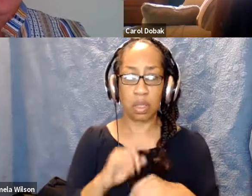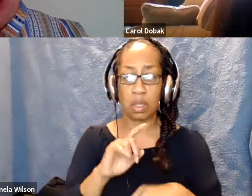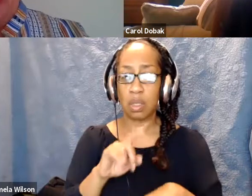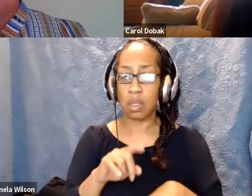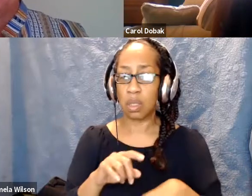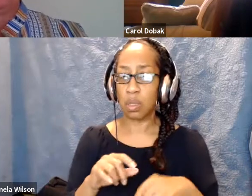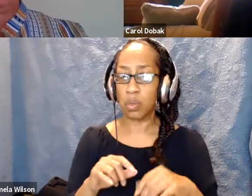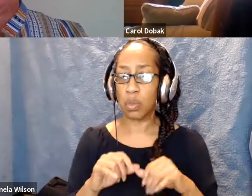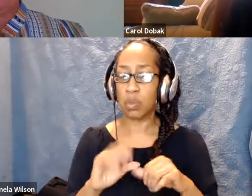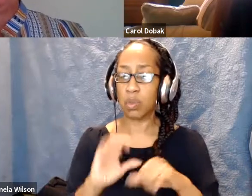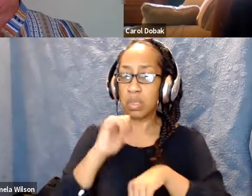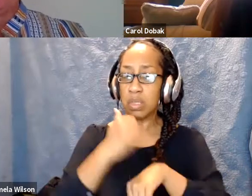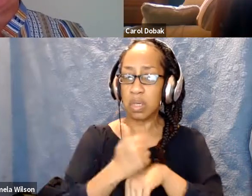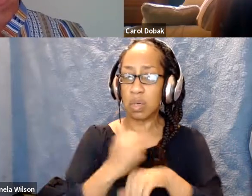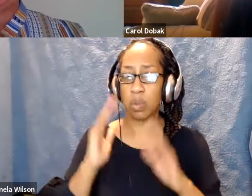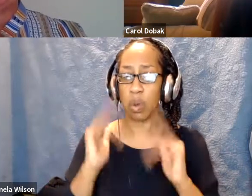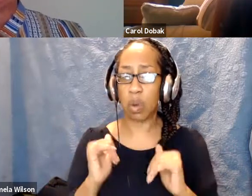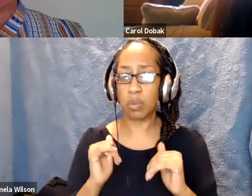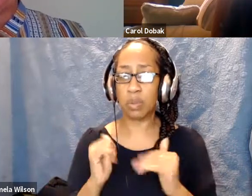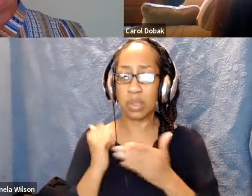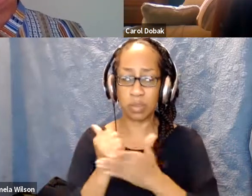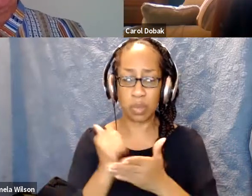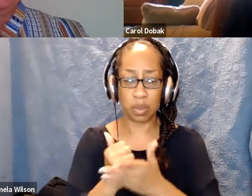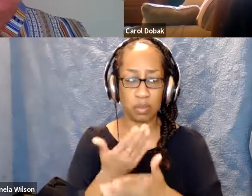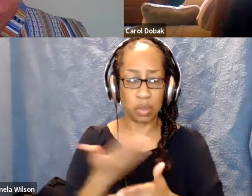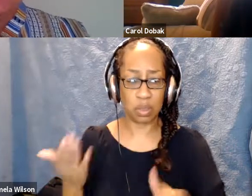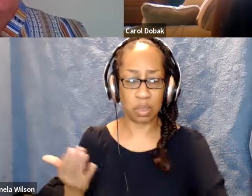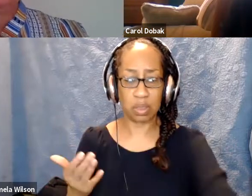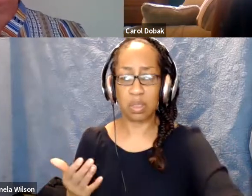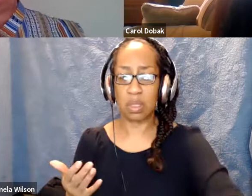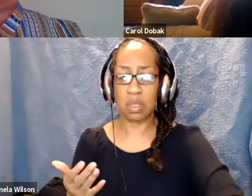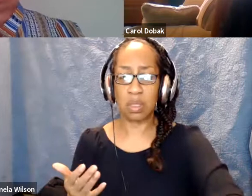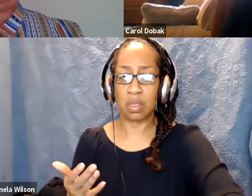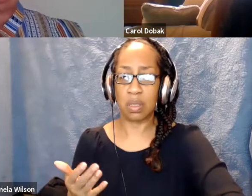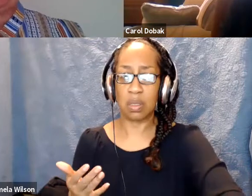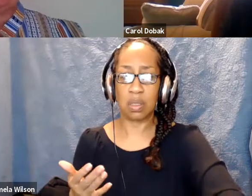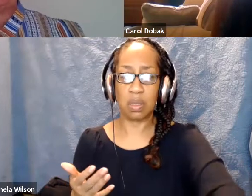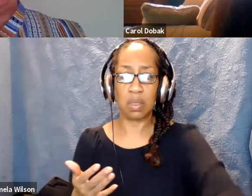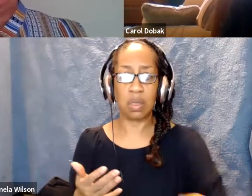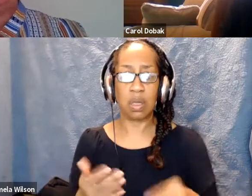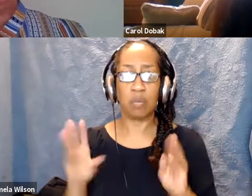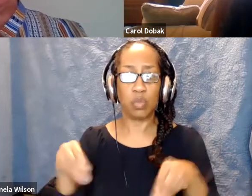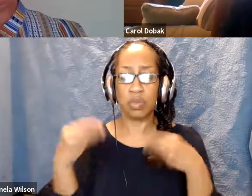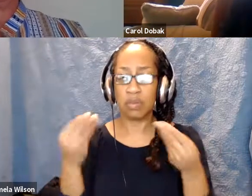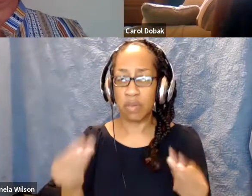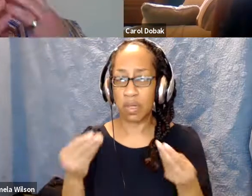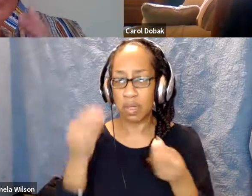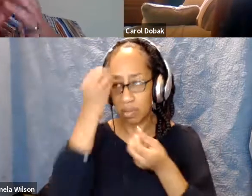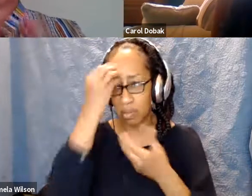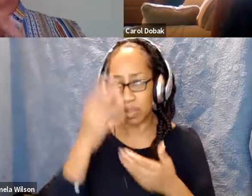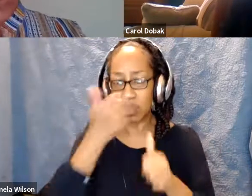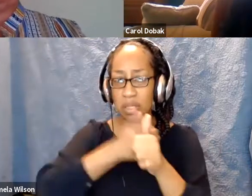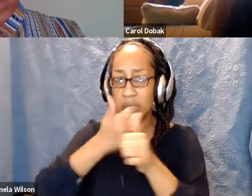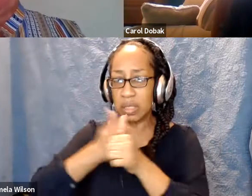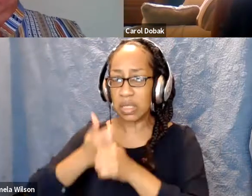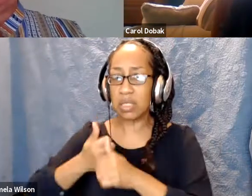producing what we hope will be some really helpful products and providing guidance to each of the respective networks so that we